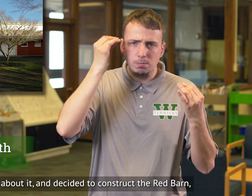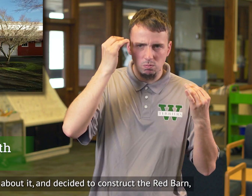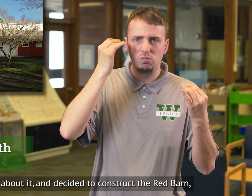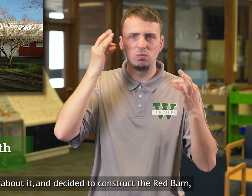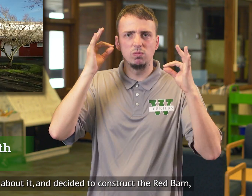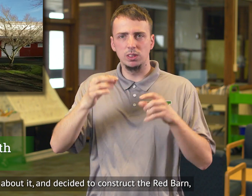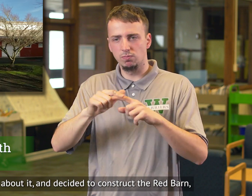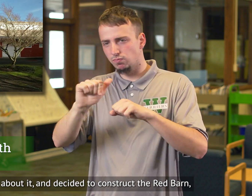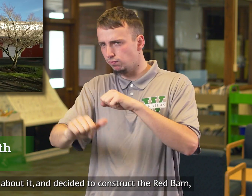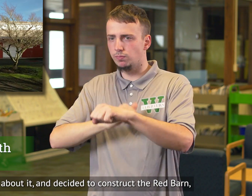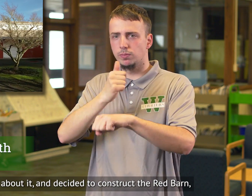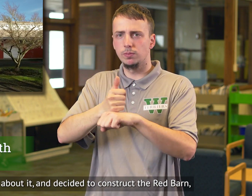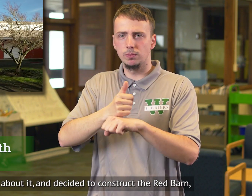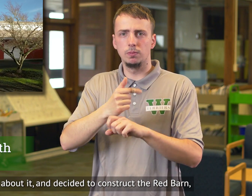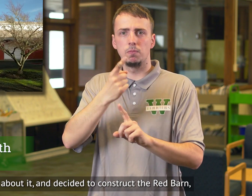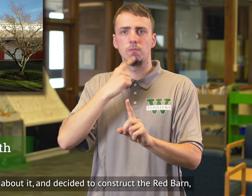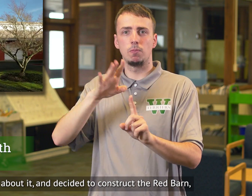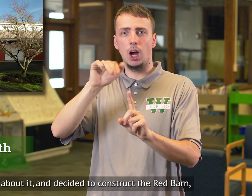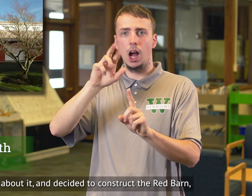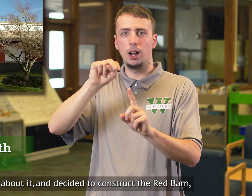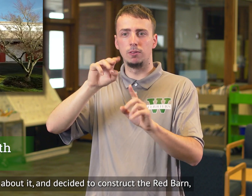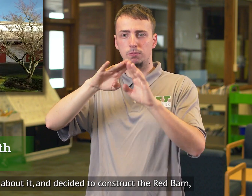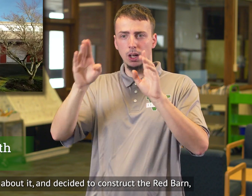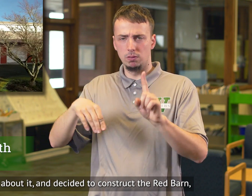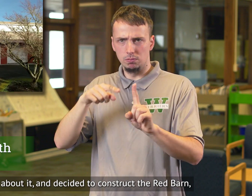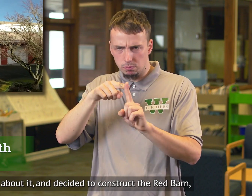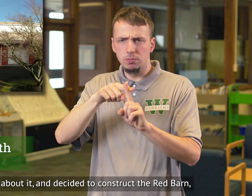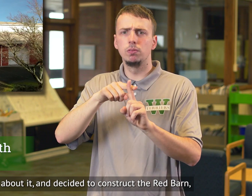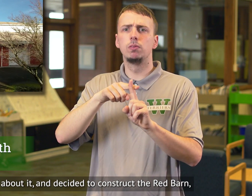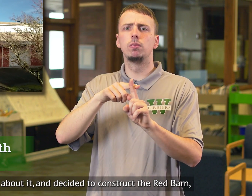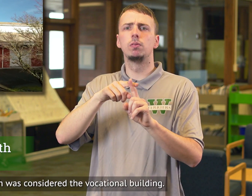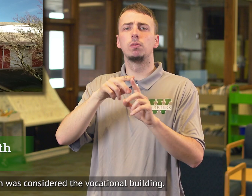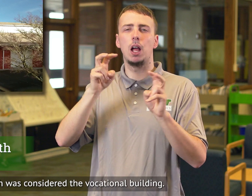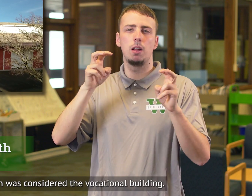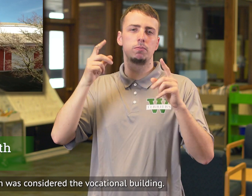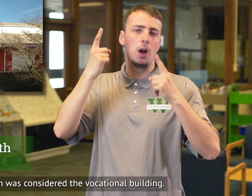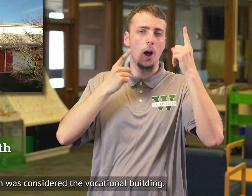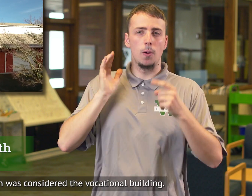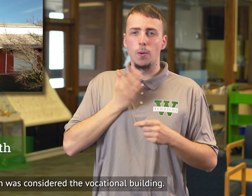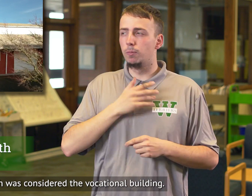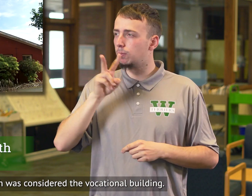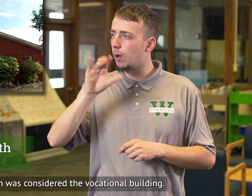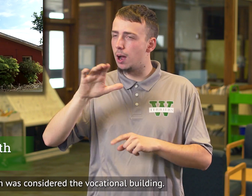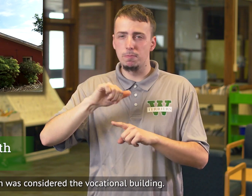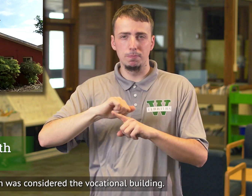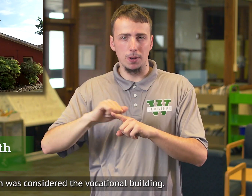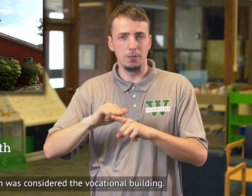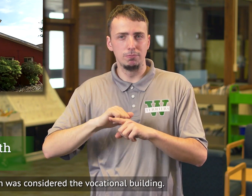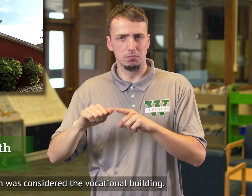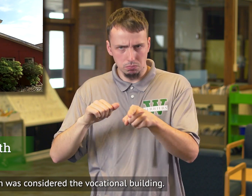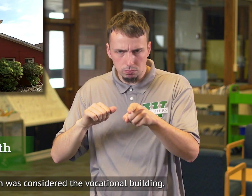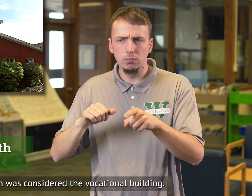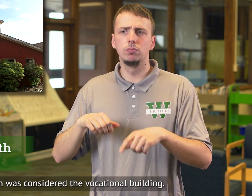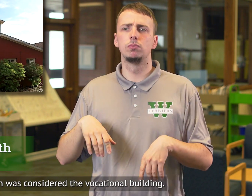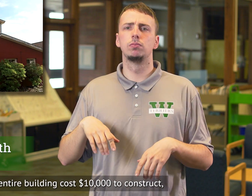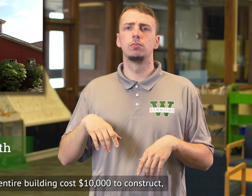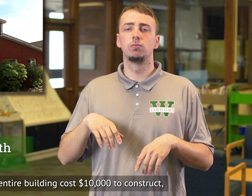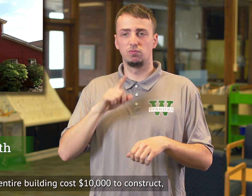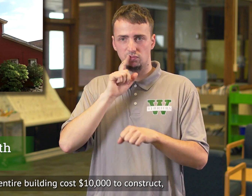He thought about it and decided to construct the Red Barn, which was considered the vocational building. The